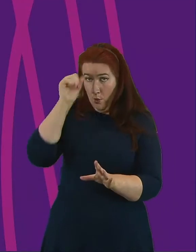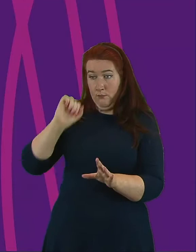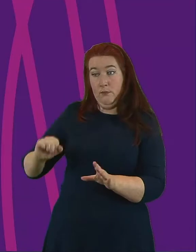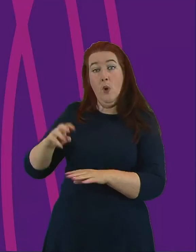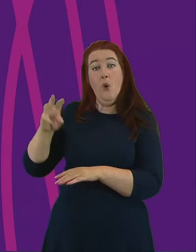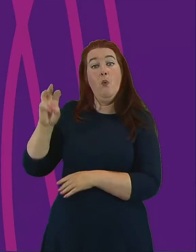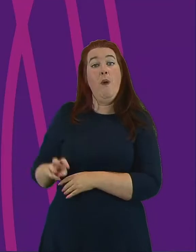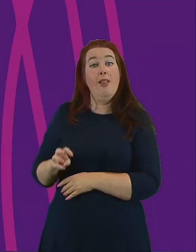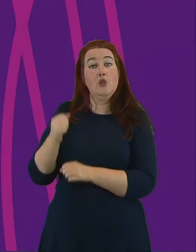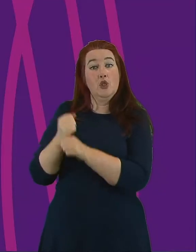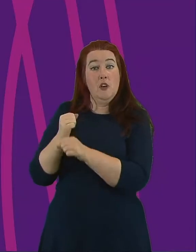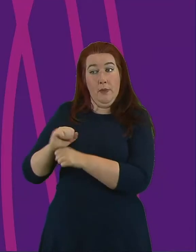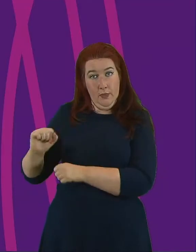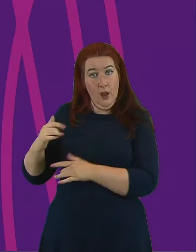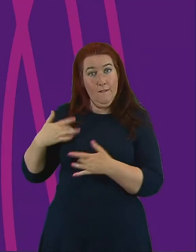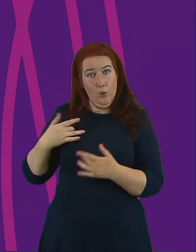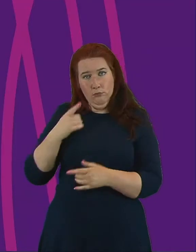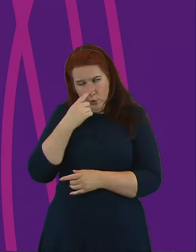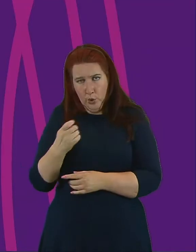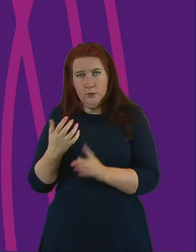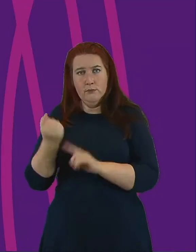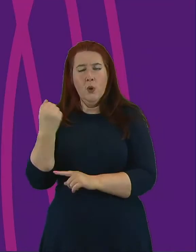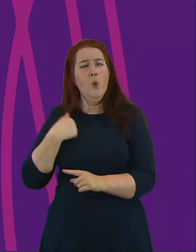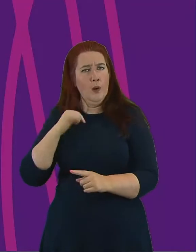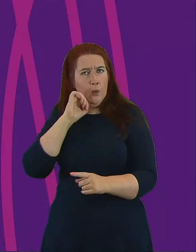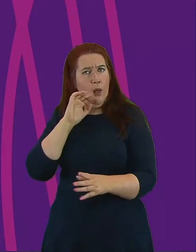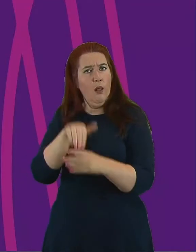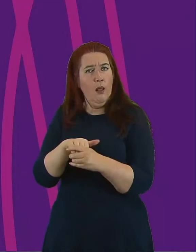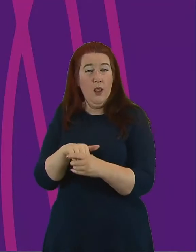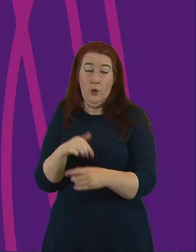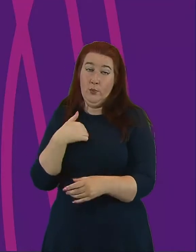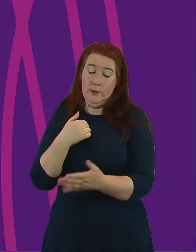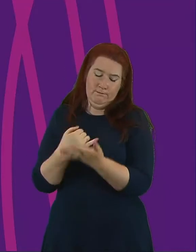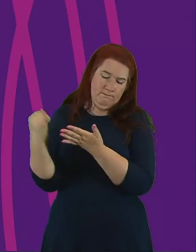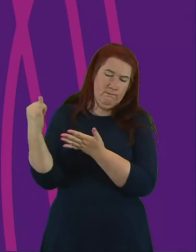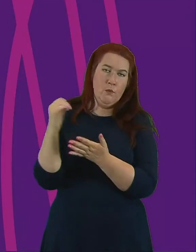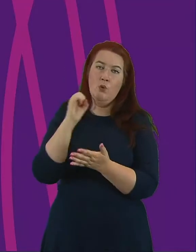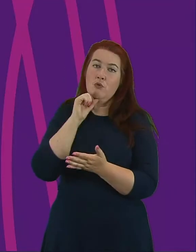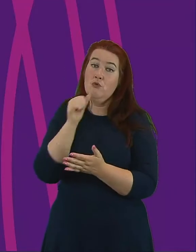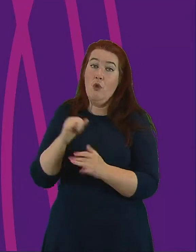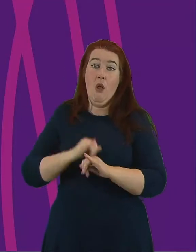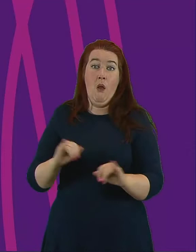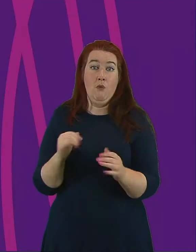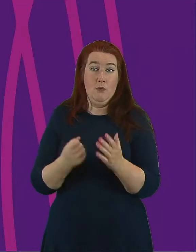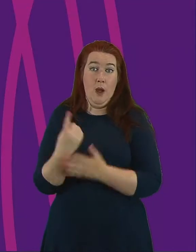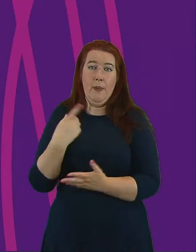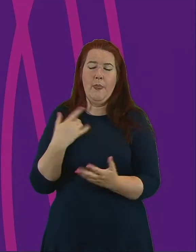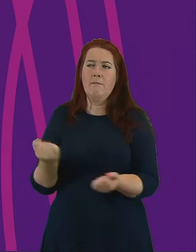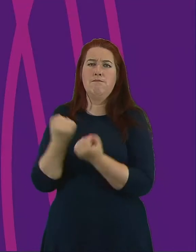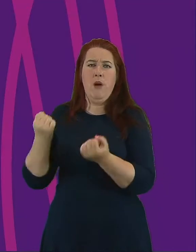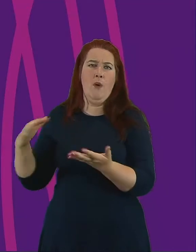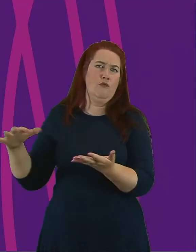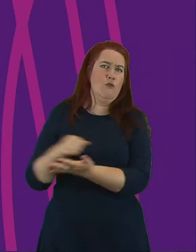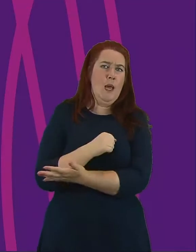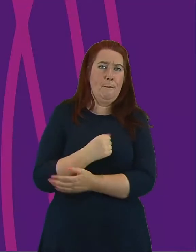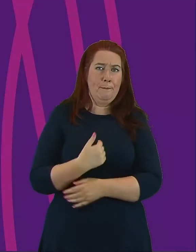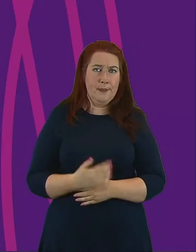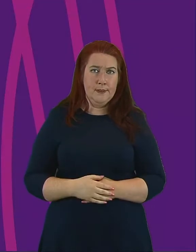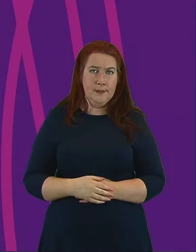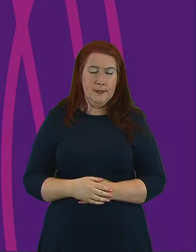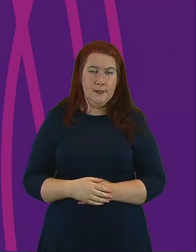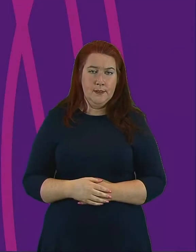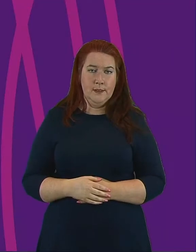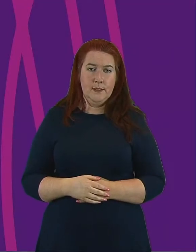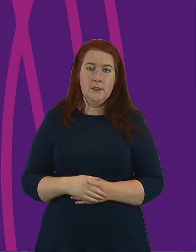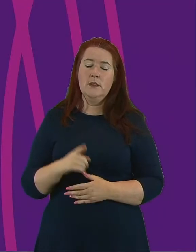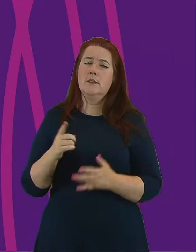well, that we could do that job. And we will be part of that. What we won't be part of, what we won't allow to happen, is the power grab. There's a second point the member makes about public